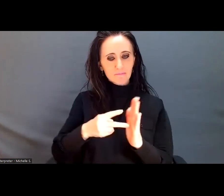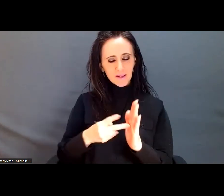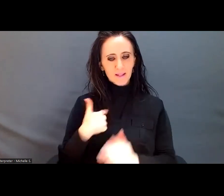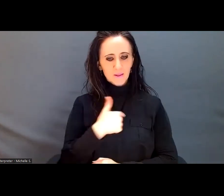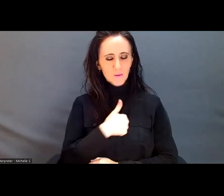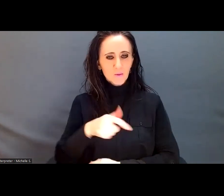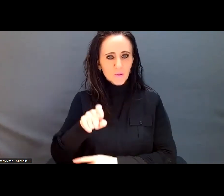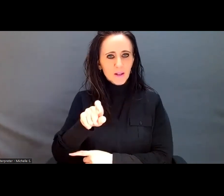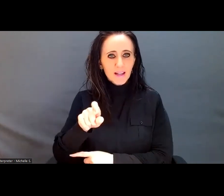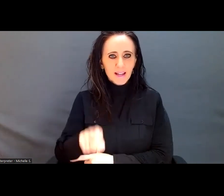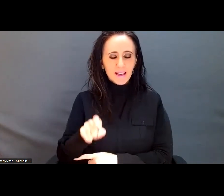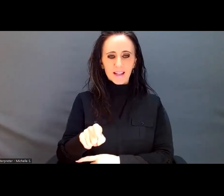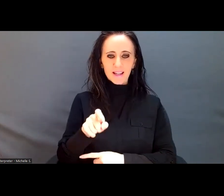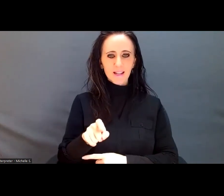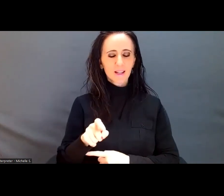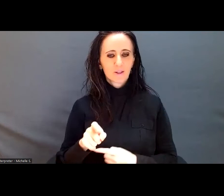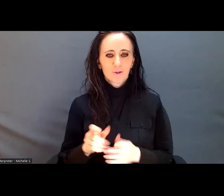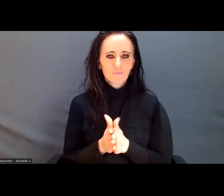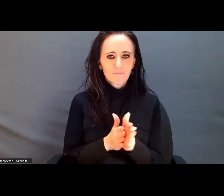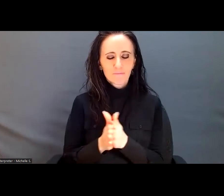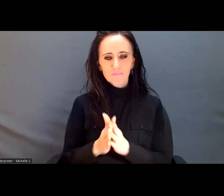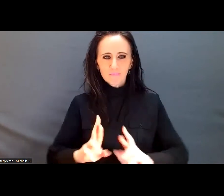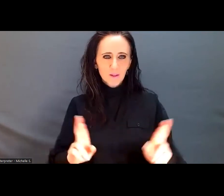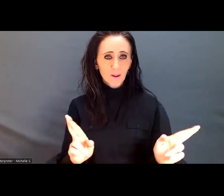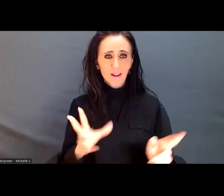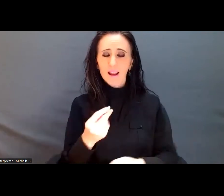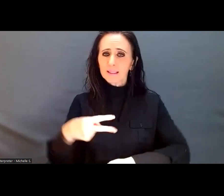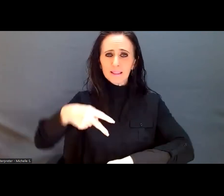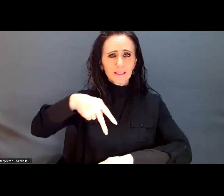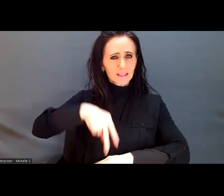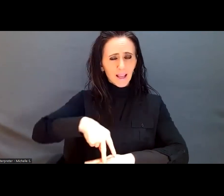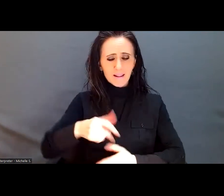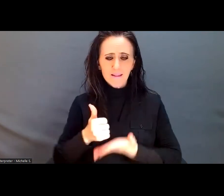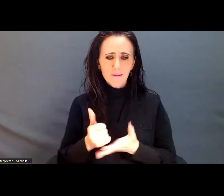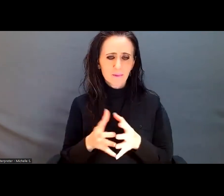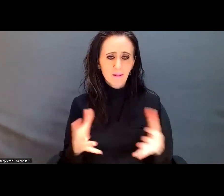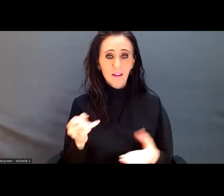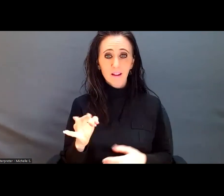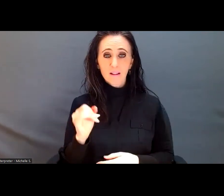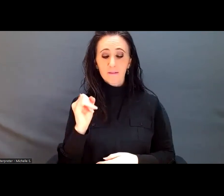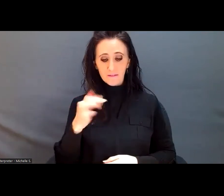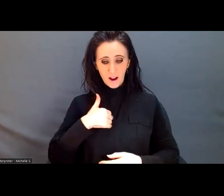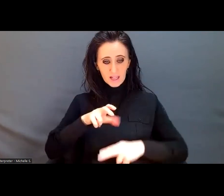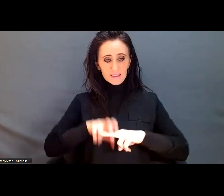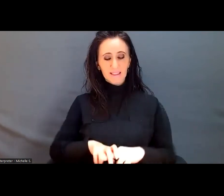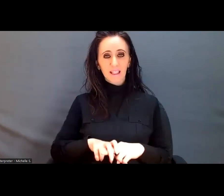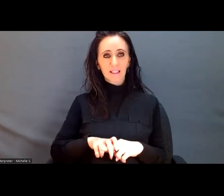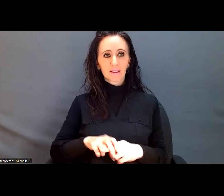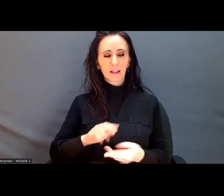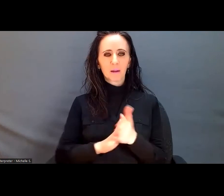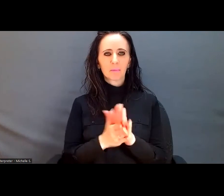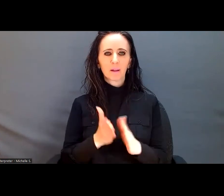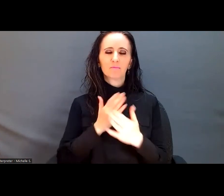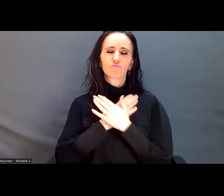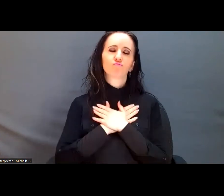And standing, I got to tell you, standing is a game changer. When I sit, I get relaxed. Not when I'm